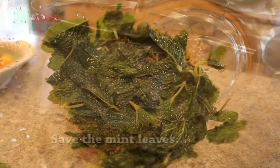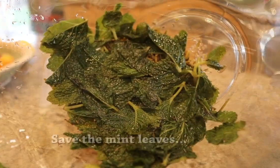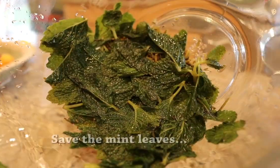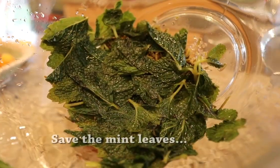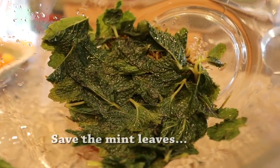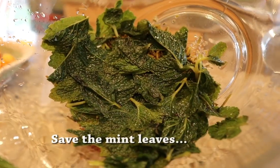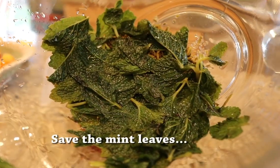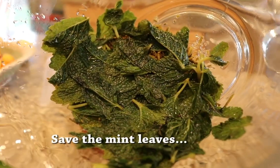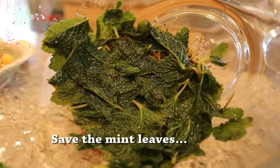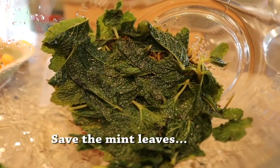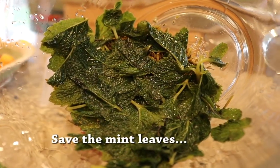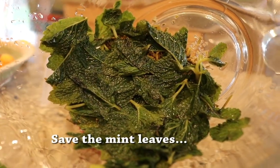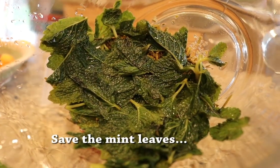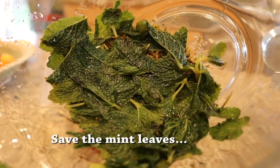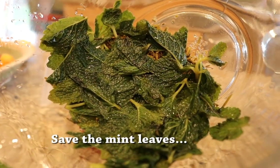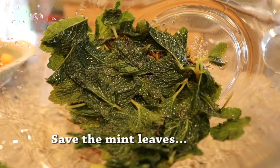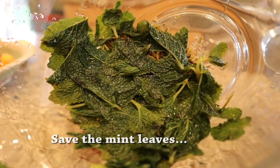Save those mint leaves because we're going to use them in a minute.